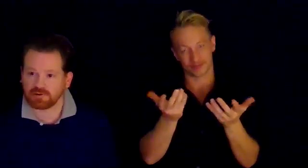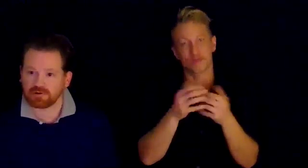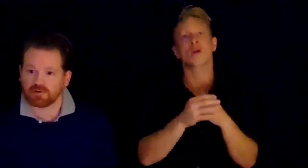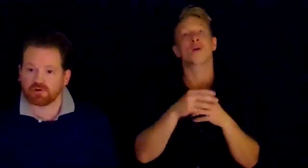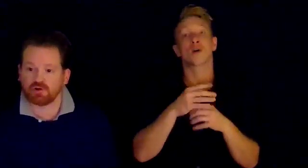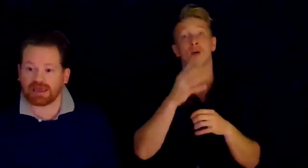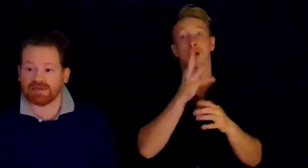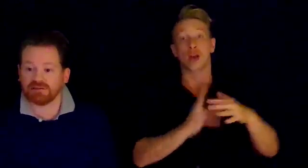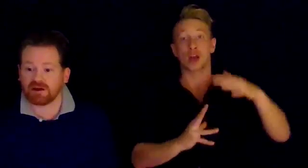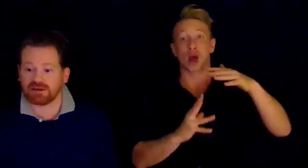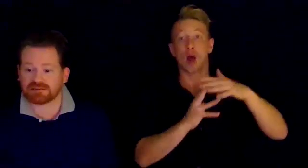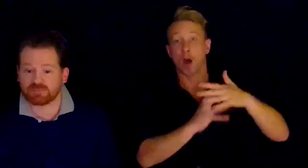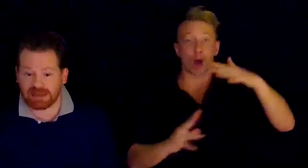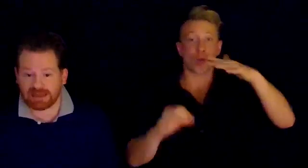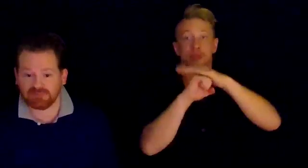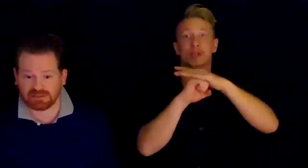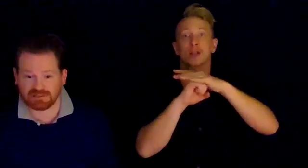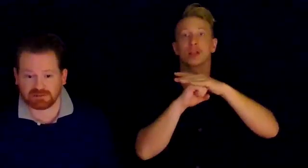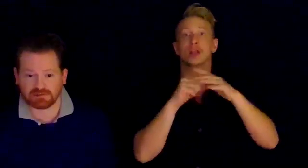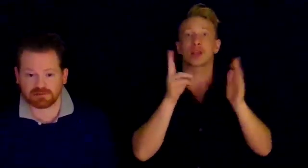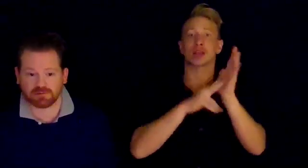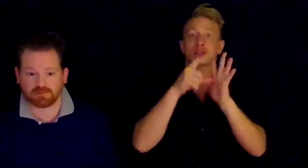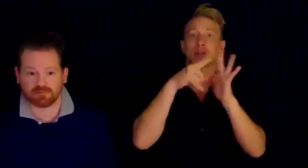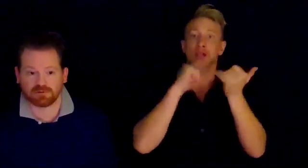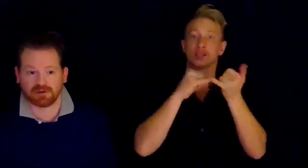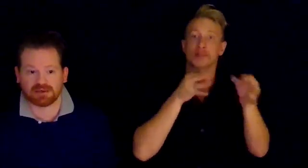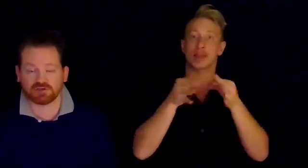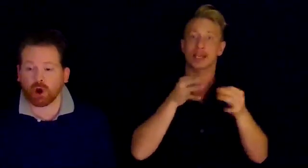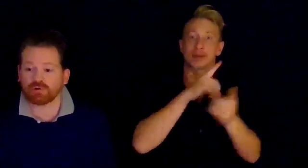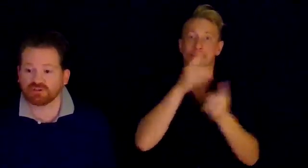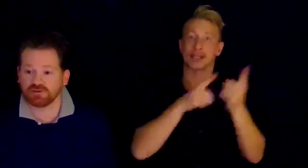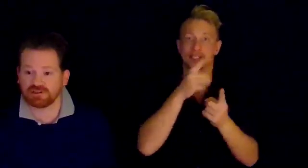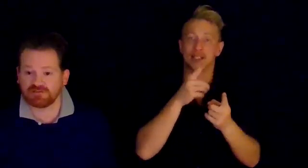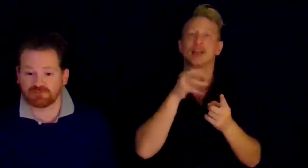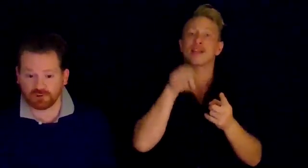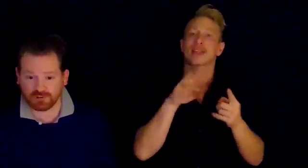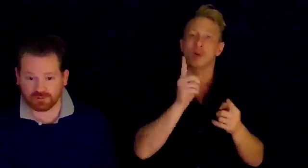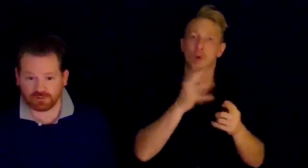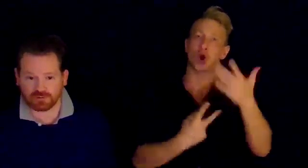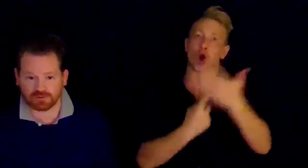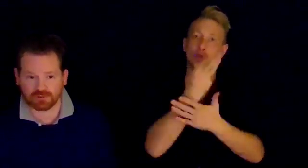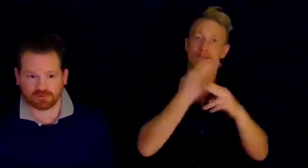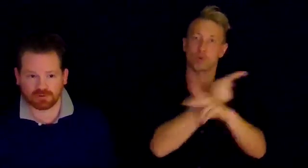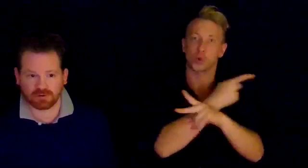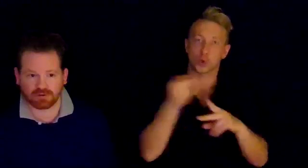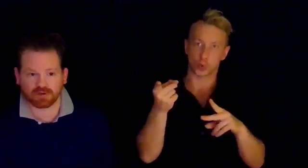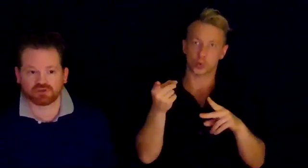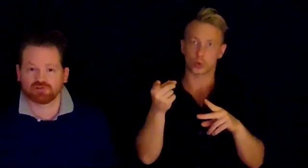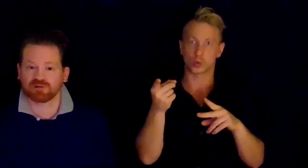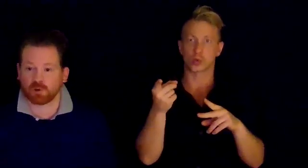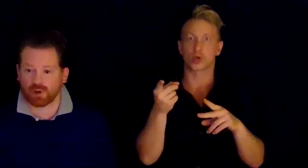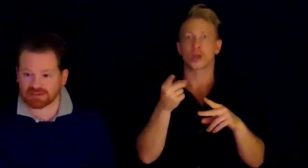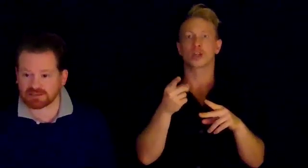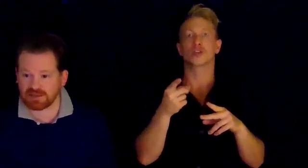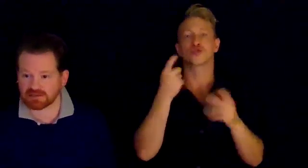Ultimately, your NDIS planning meeting is an opportunity for you